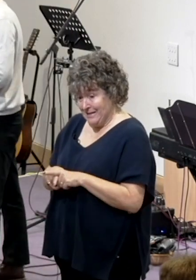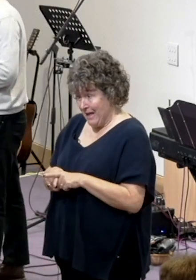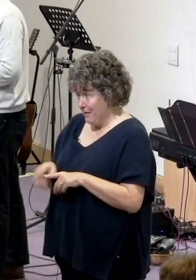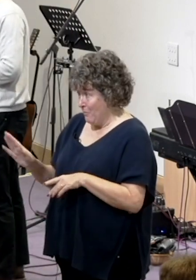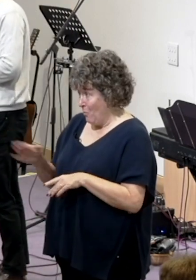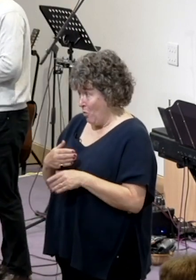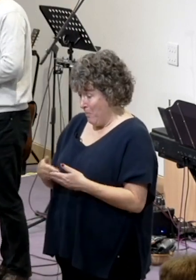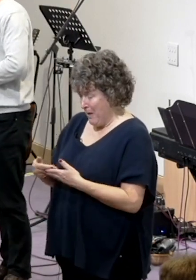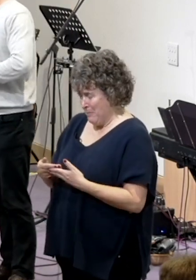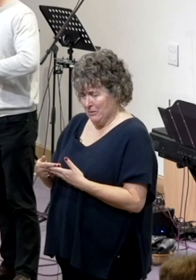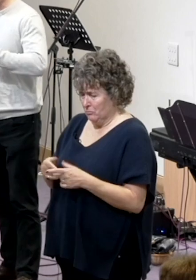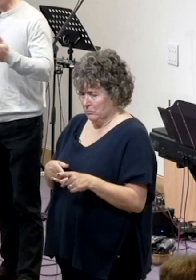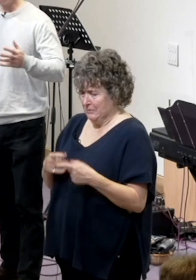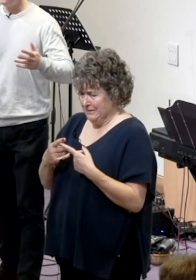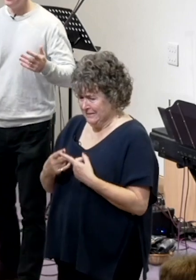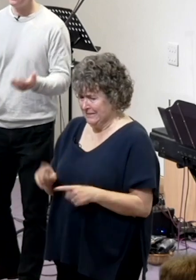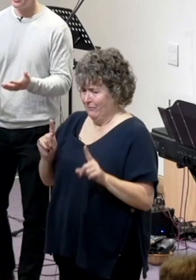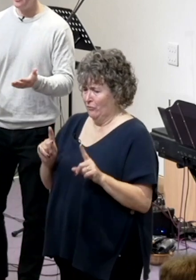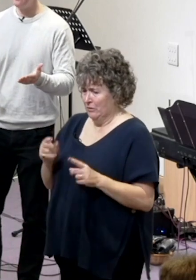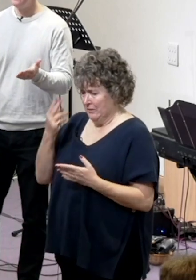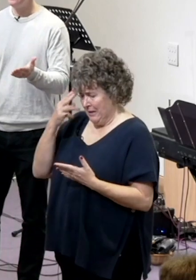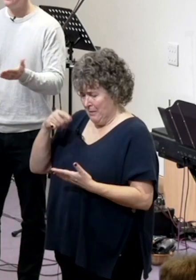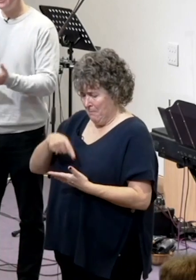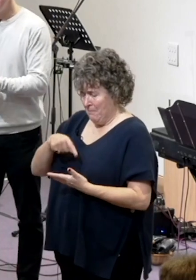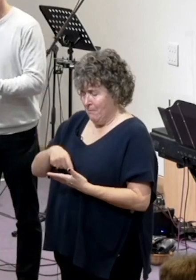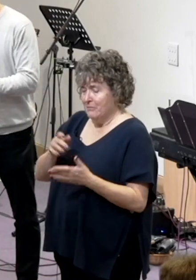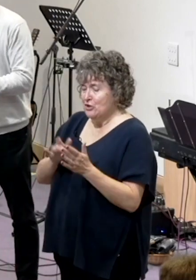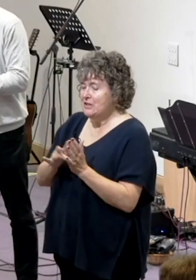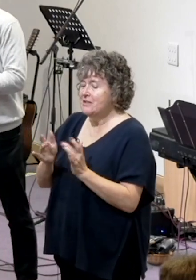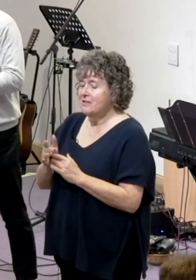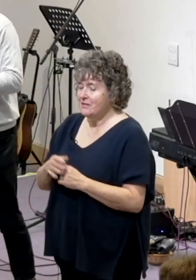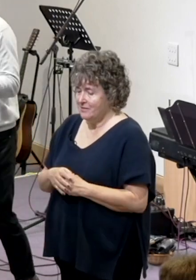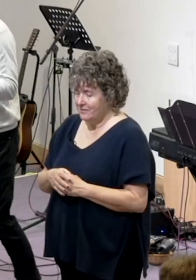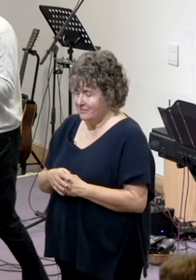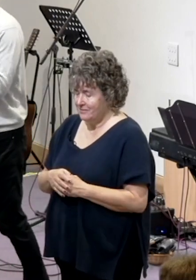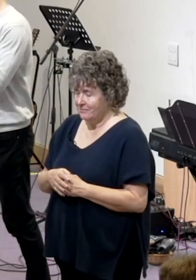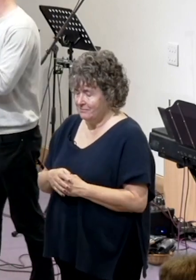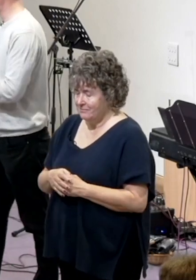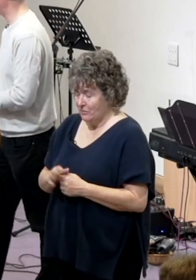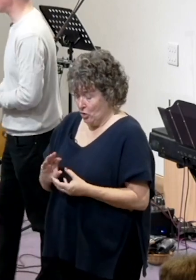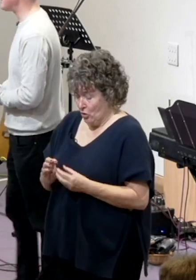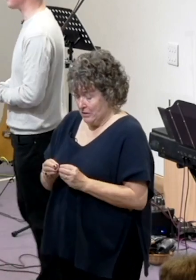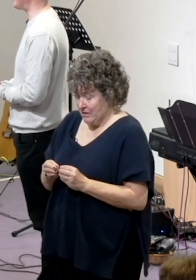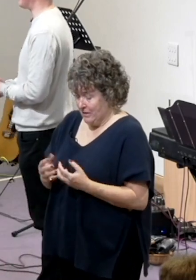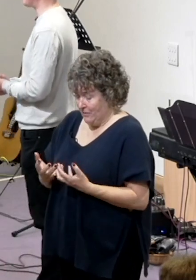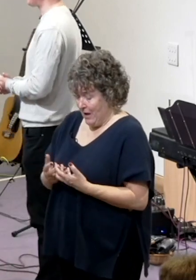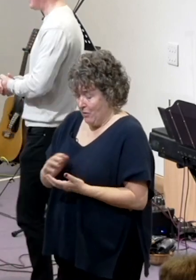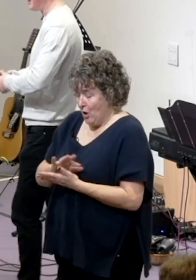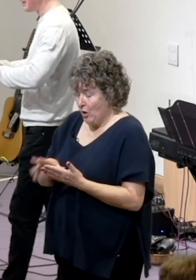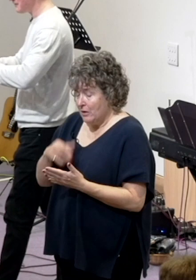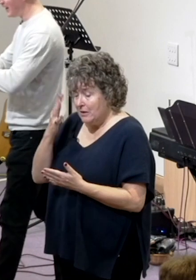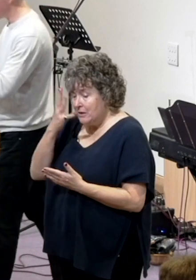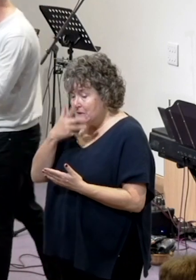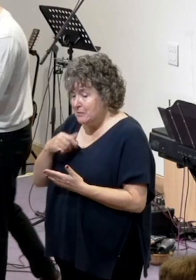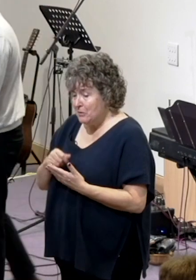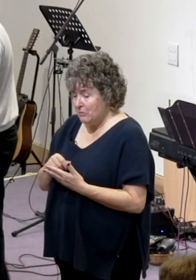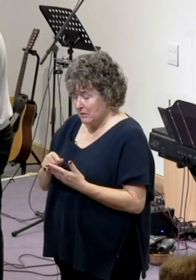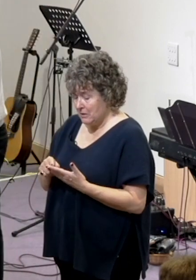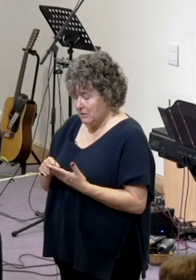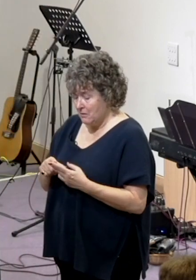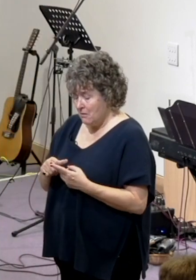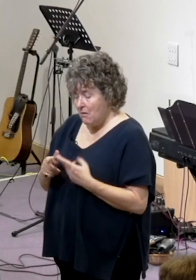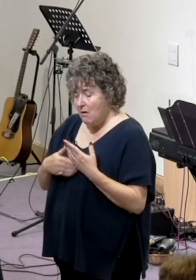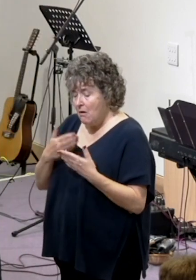baby. He's to call this child Jesus. He's been conceived by the Holy Spirit. And then there's an